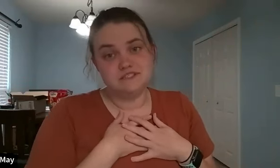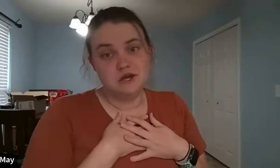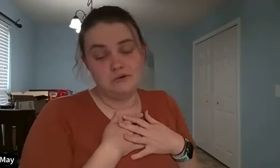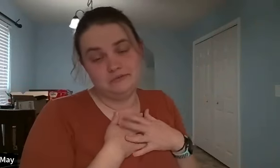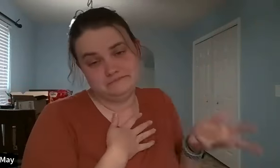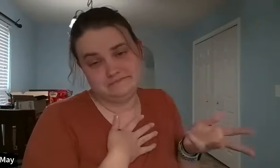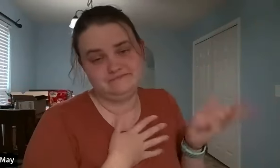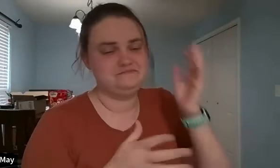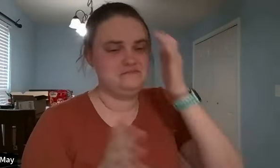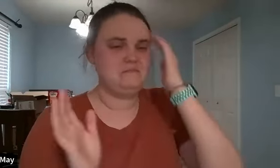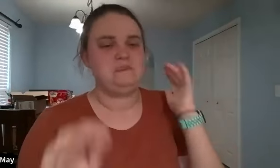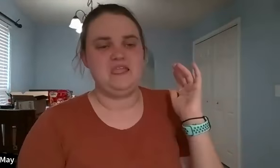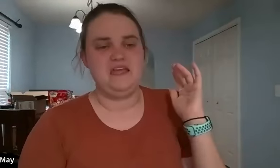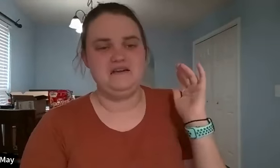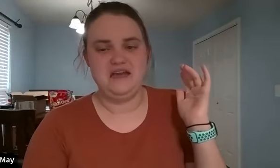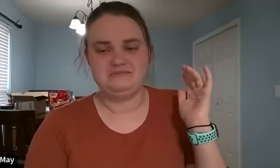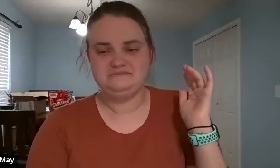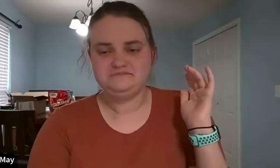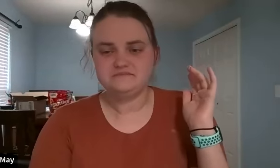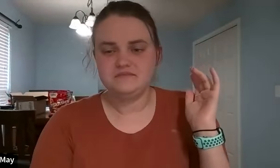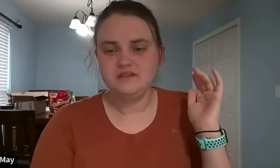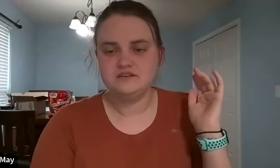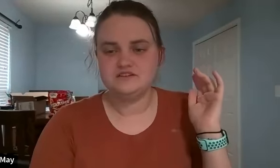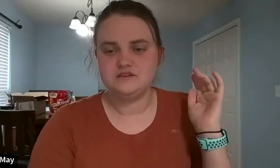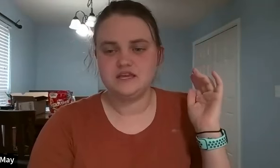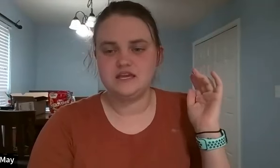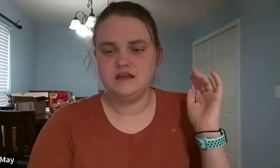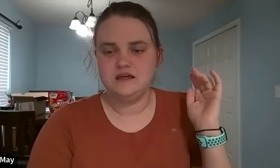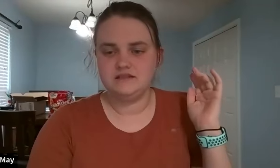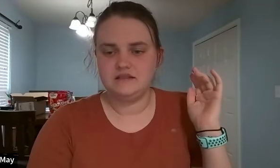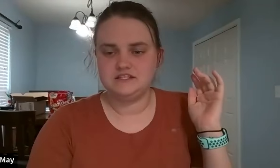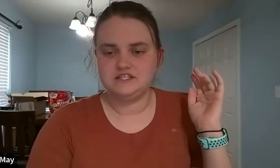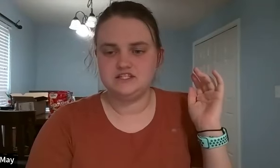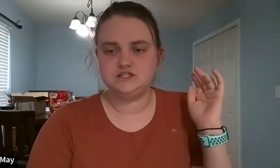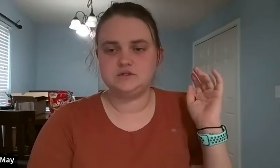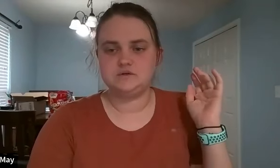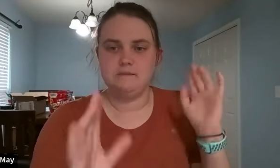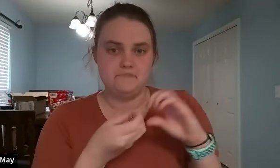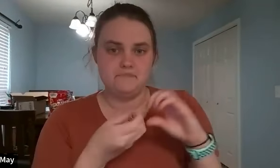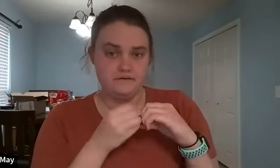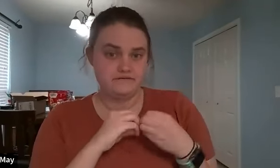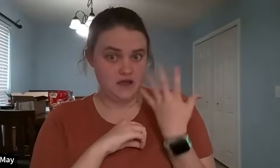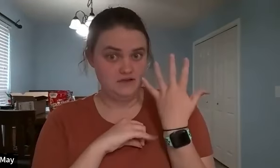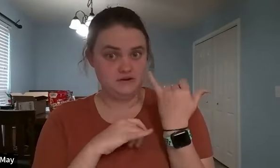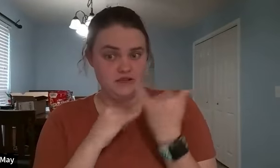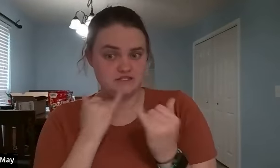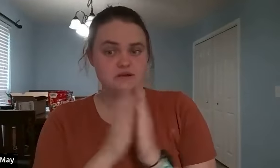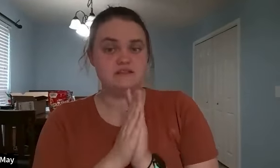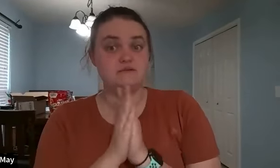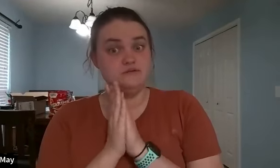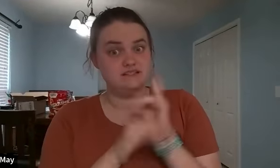So okay. So then let's do number 5, our last one, and then we'll move on to